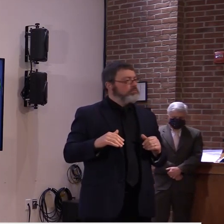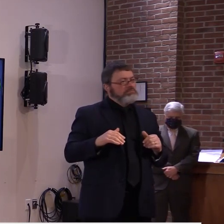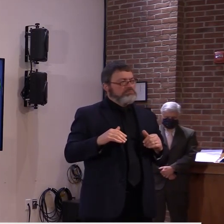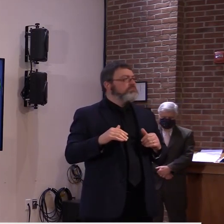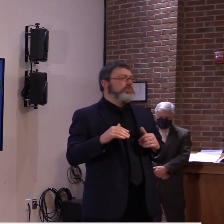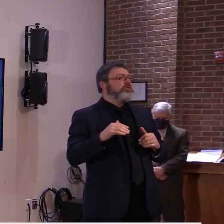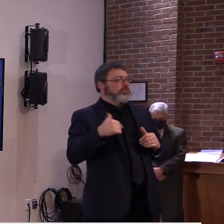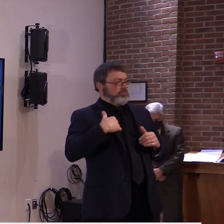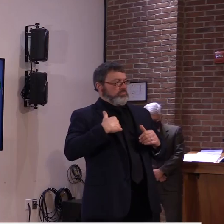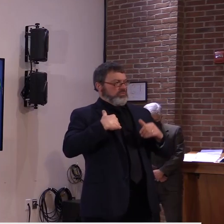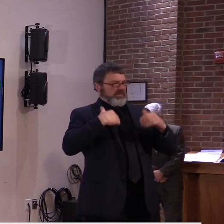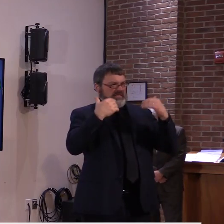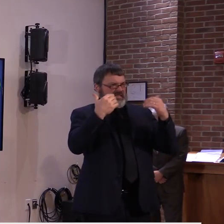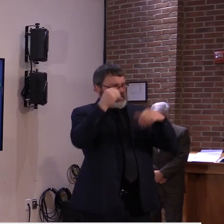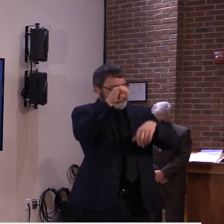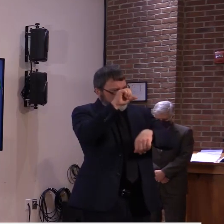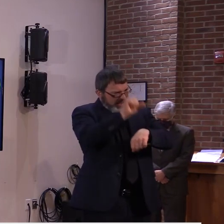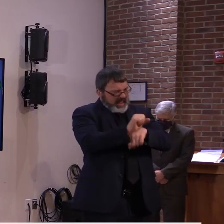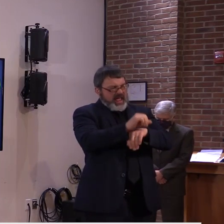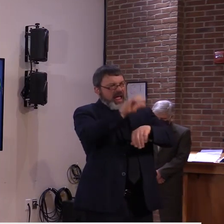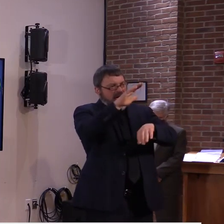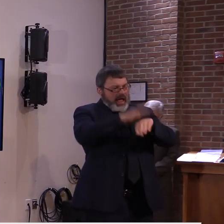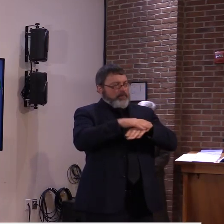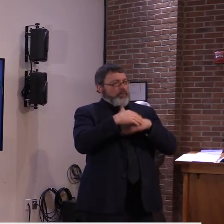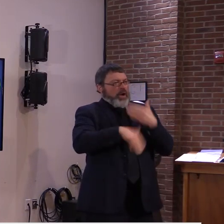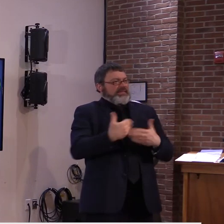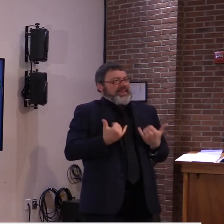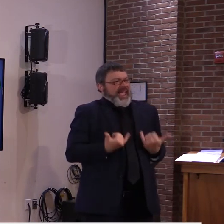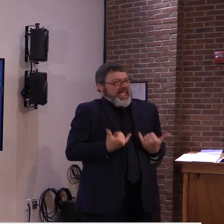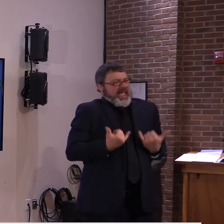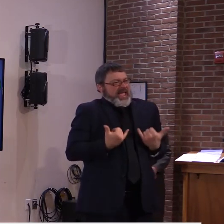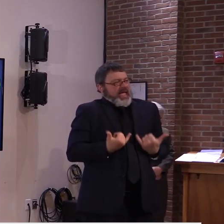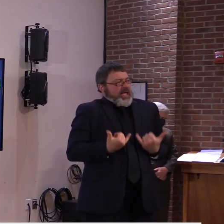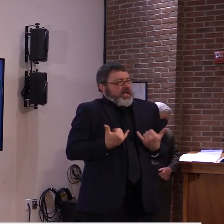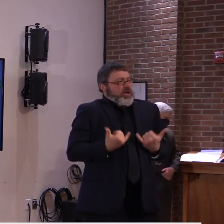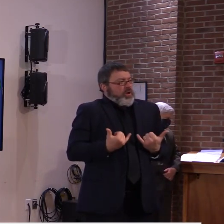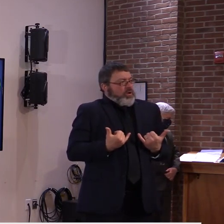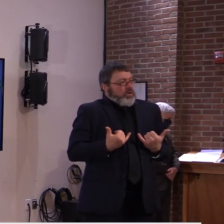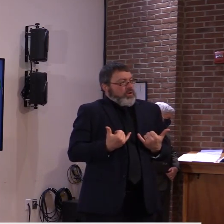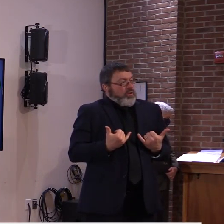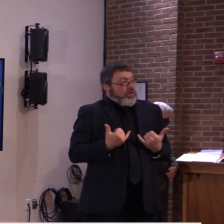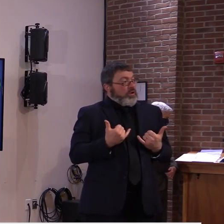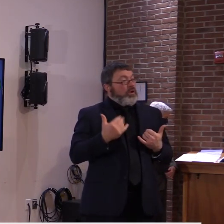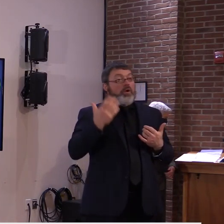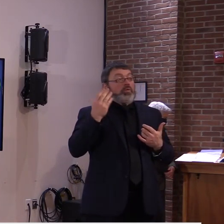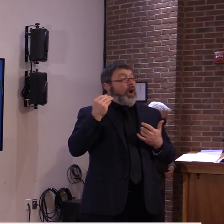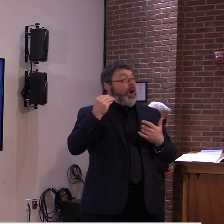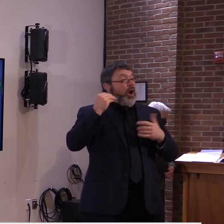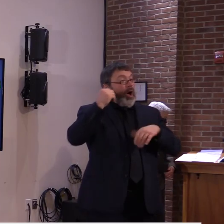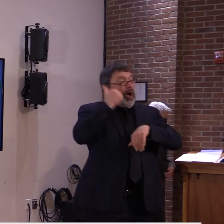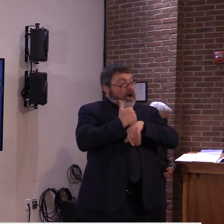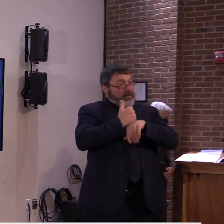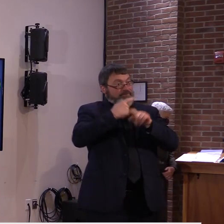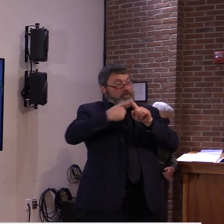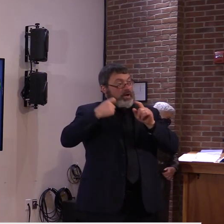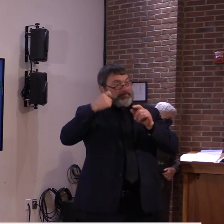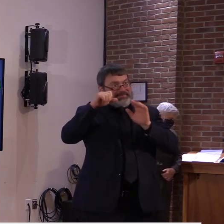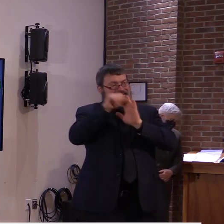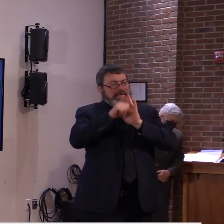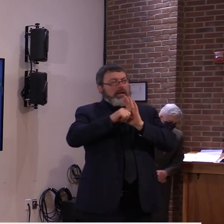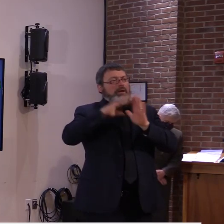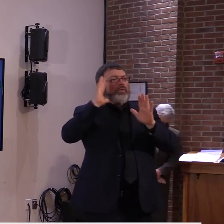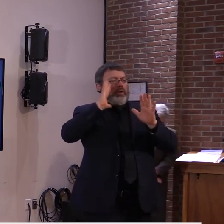government that are often represented in some of those more complex conversations. So my point is we're starting to work on the